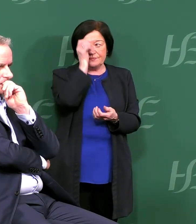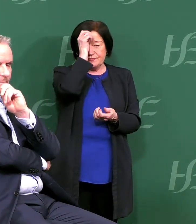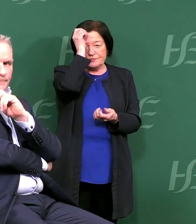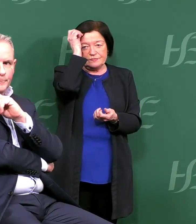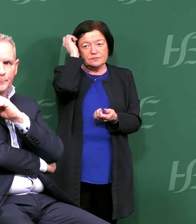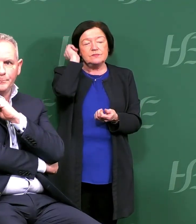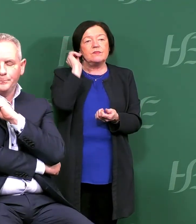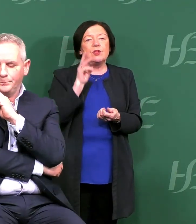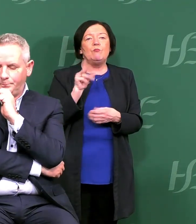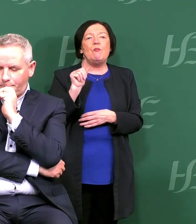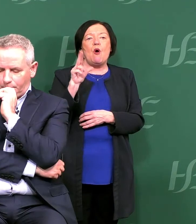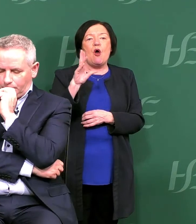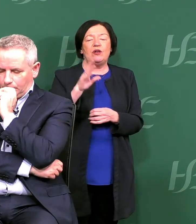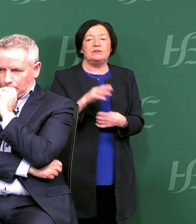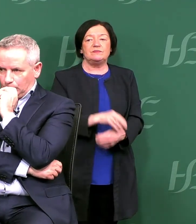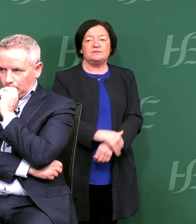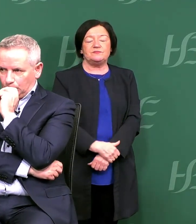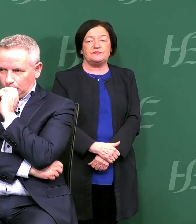Paul.